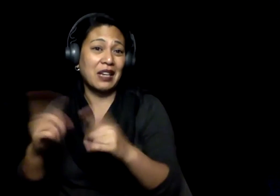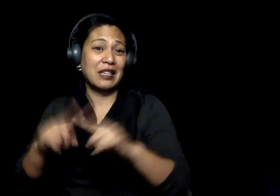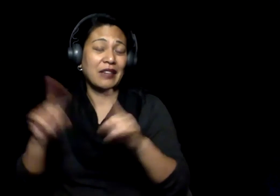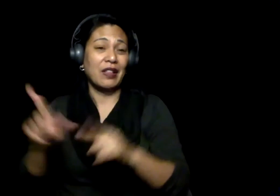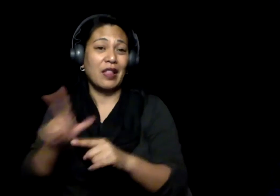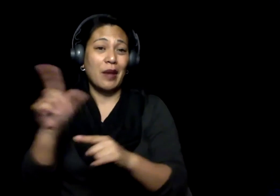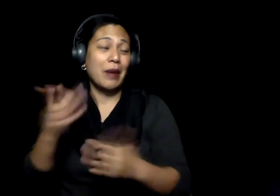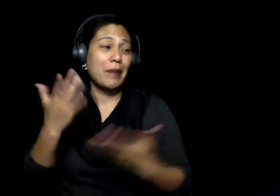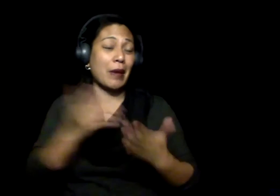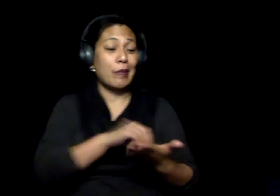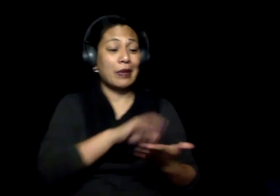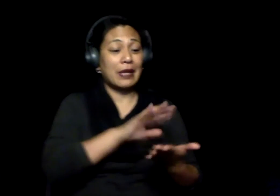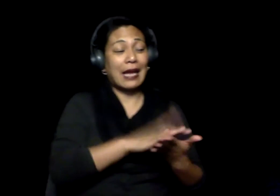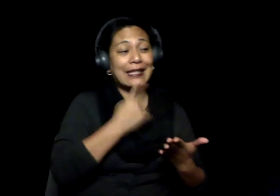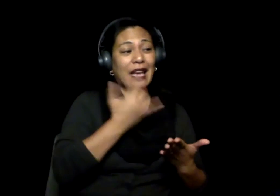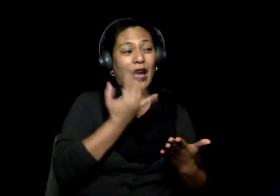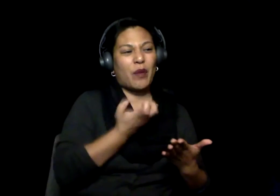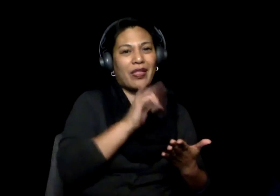get put at a different branch.